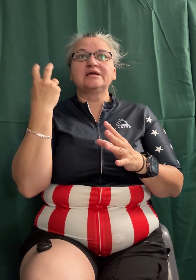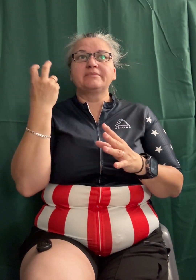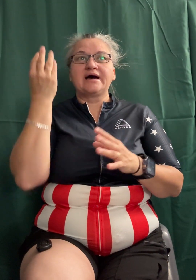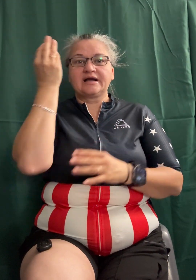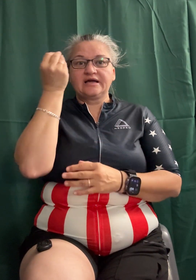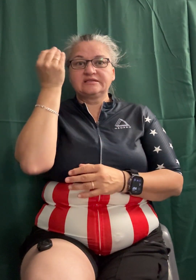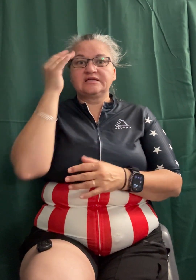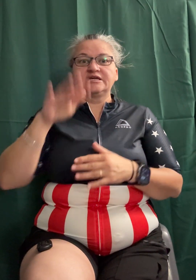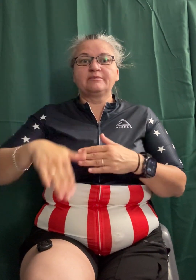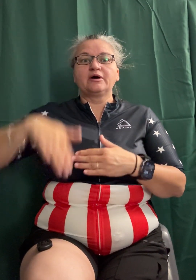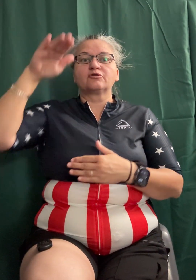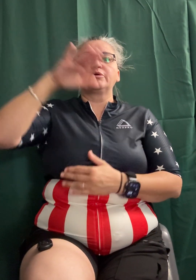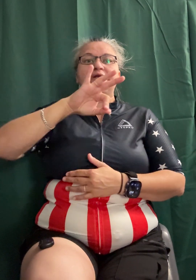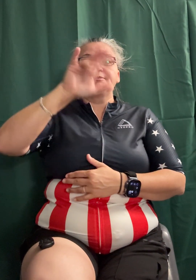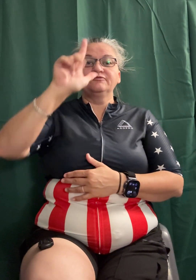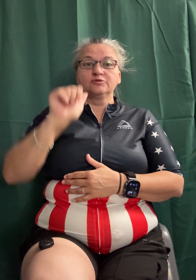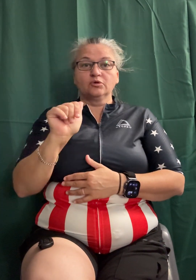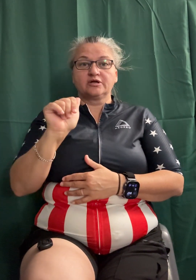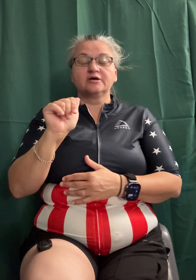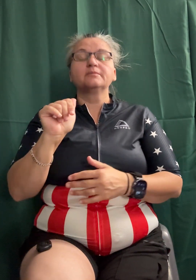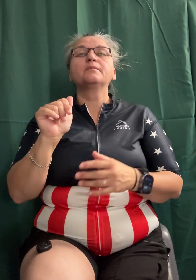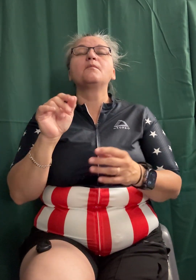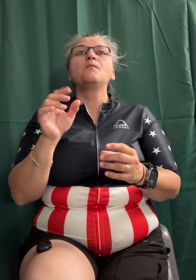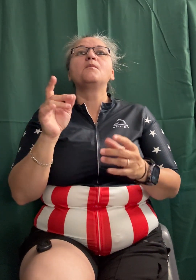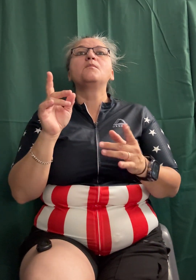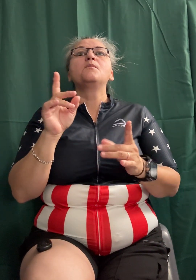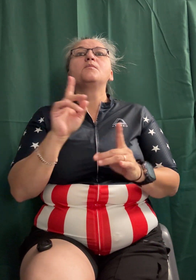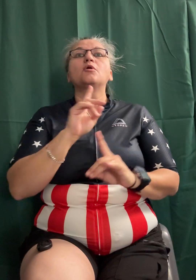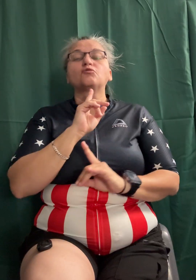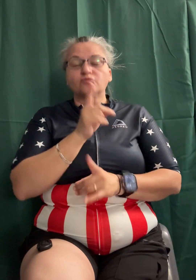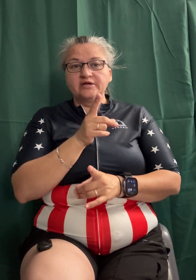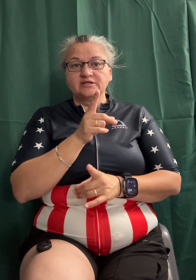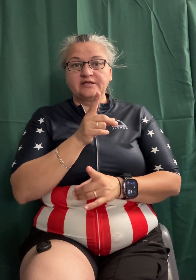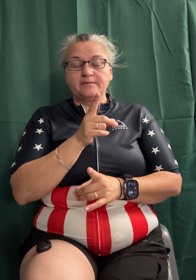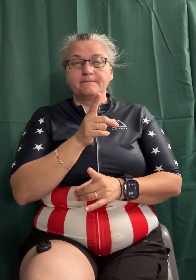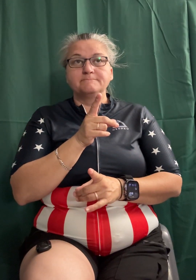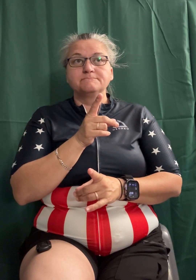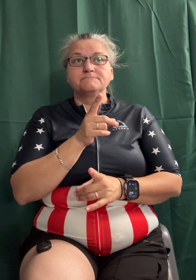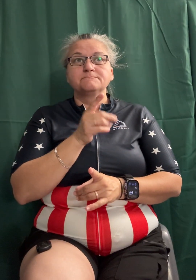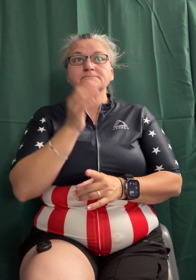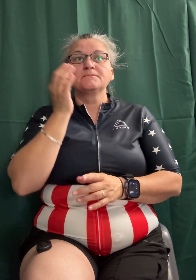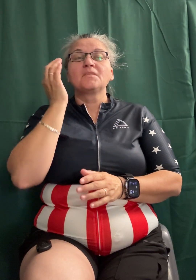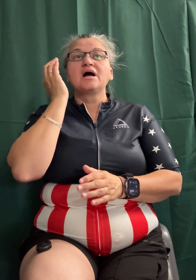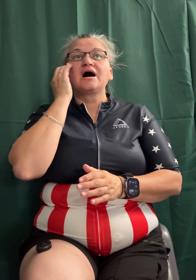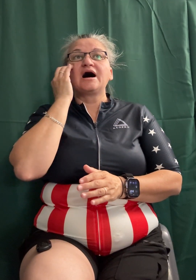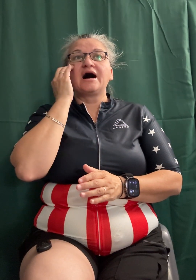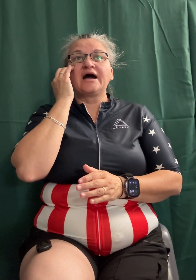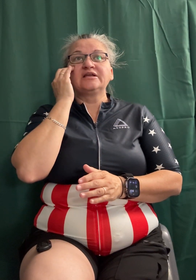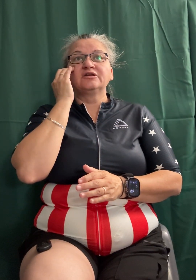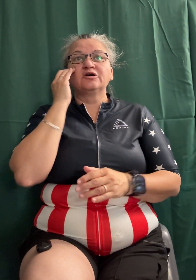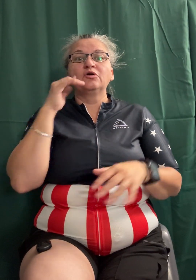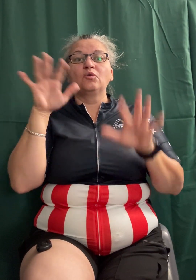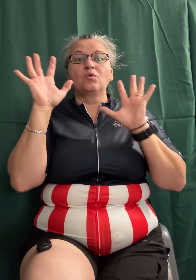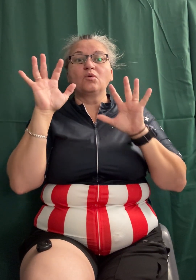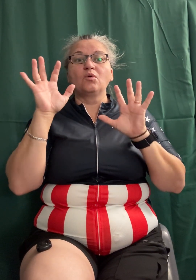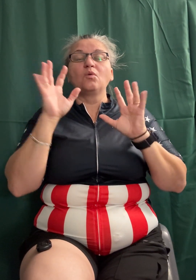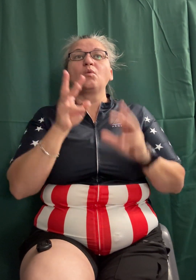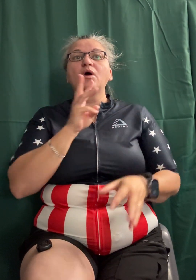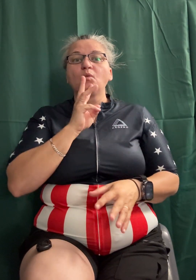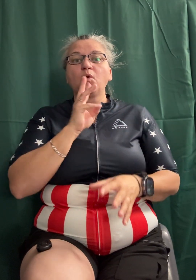Looking back and thinking about growing up in Florida, really, I know what